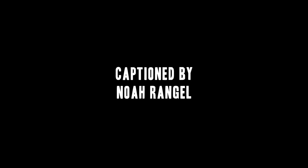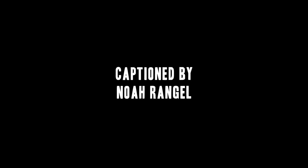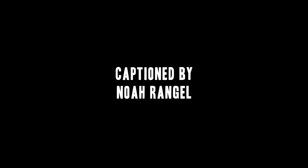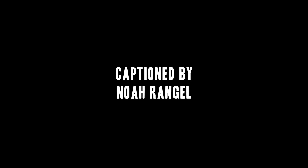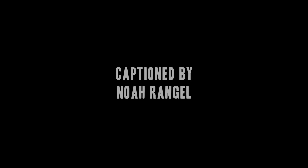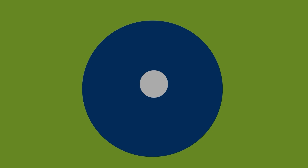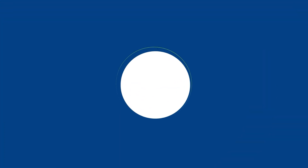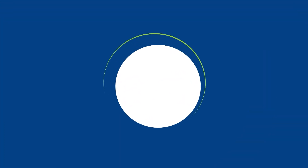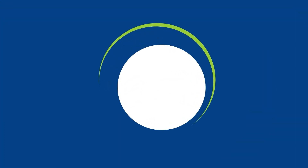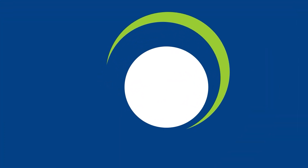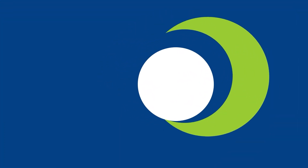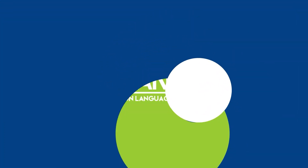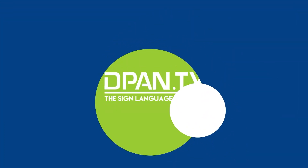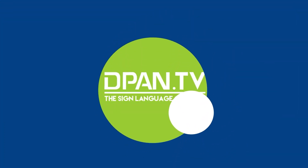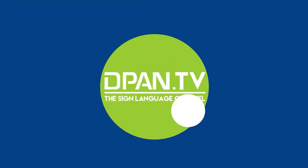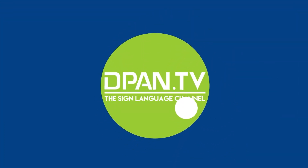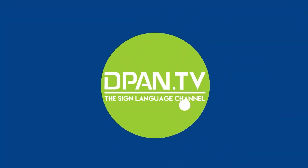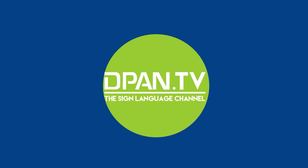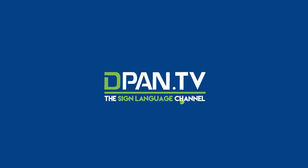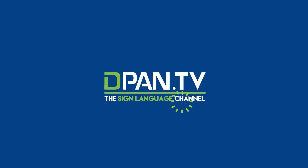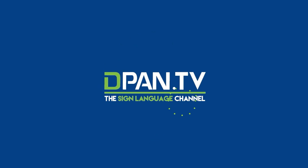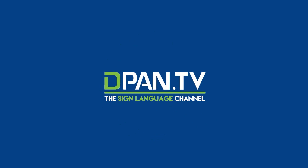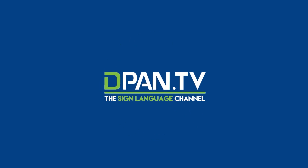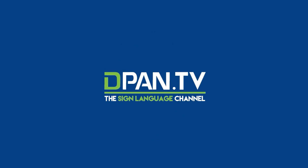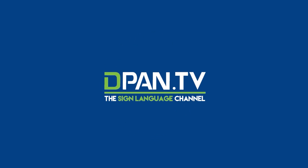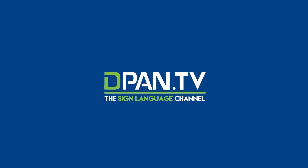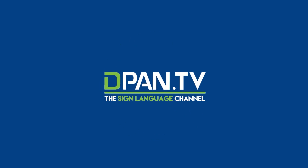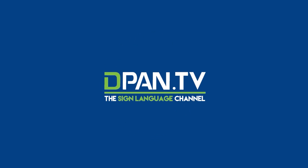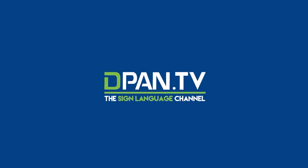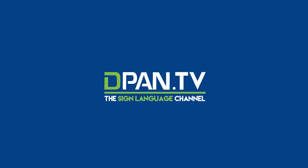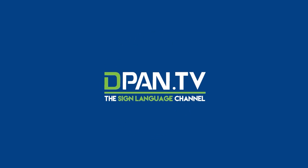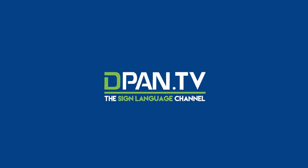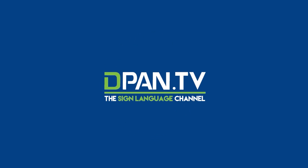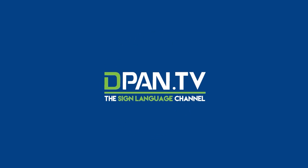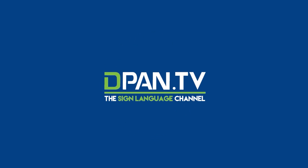dpan.tv, the sign language channel.